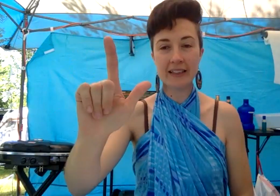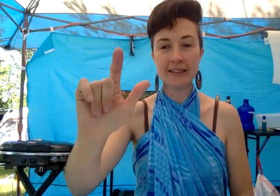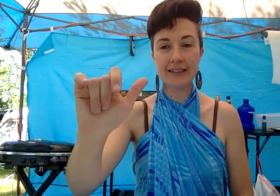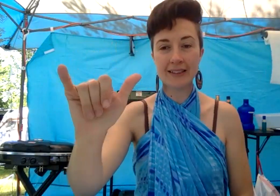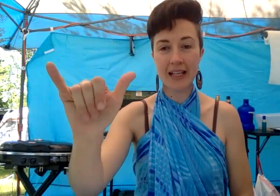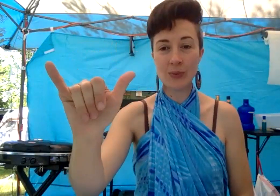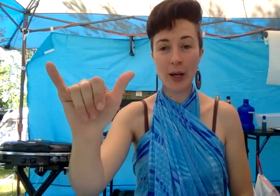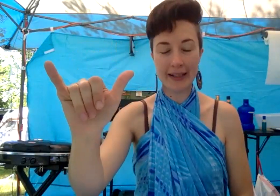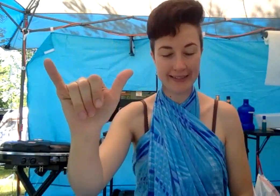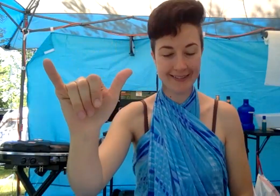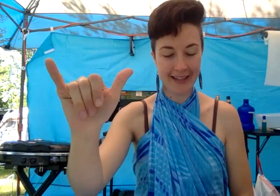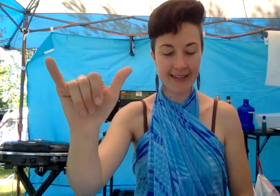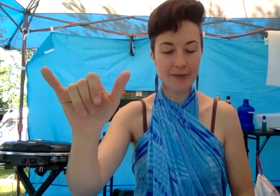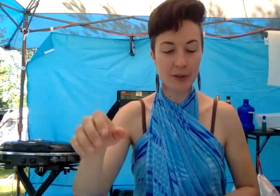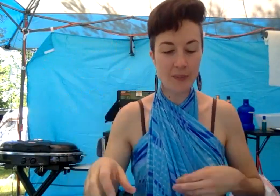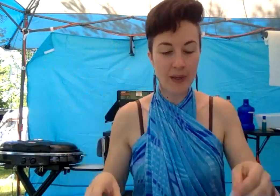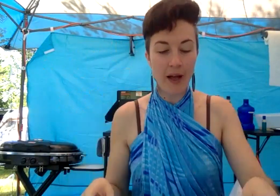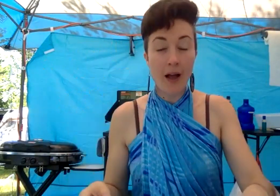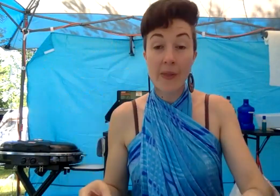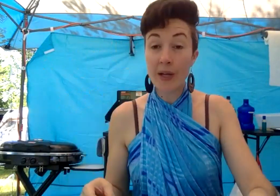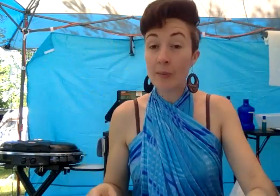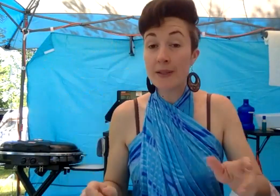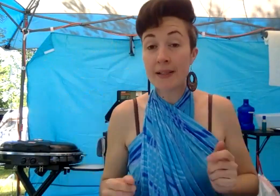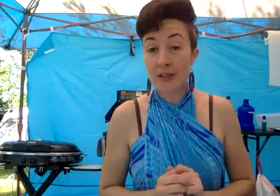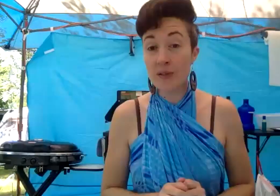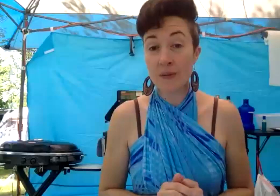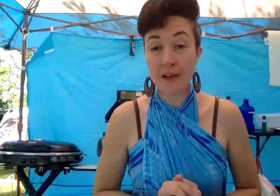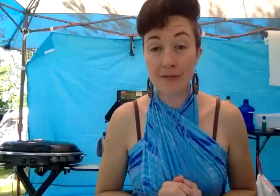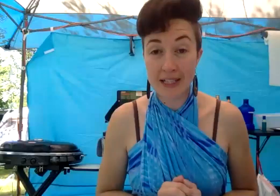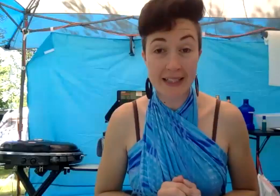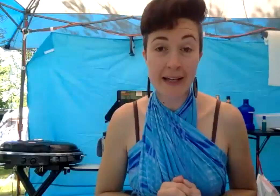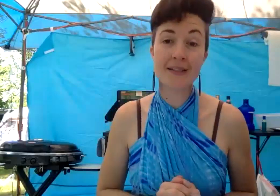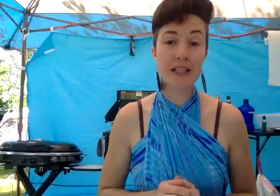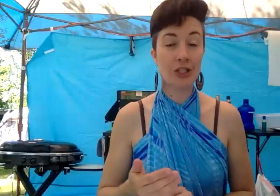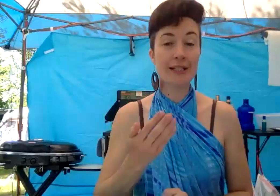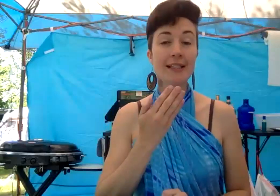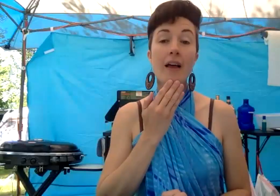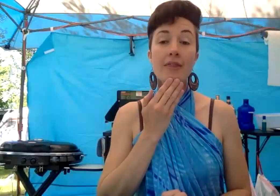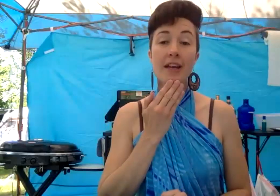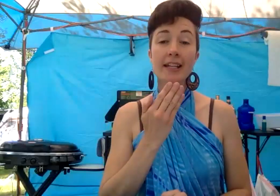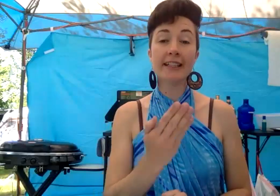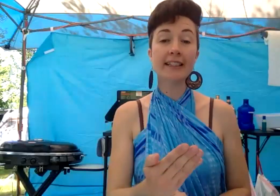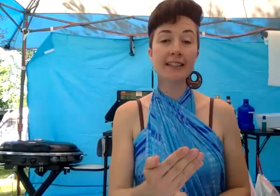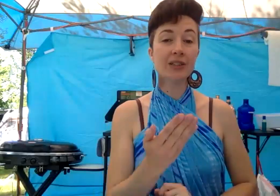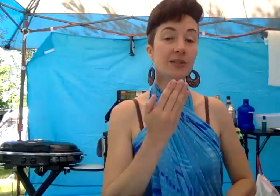L, and Y. I love you. Then we have more signs that are useful in everyday life, such as thank